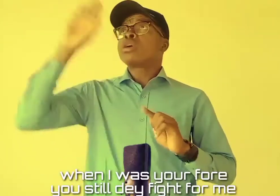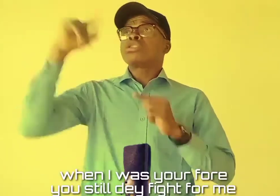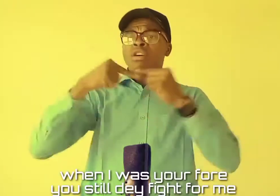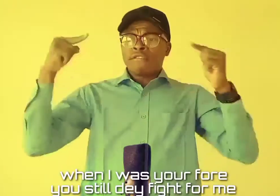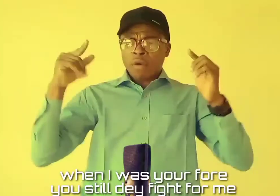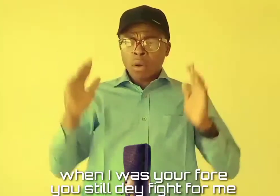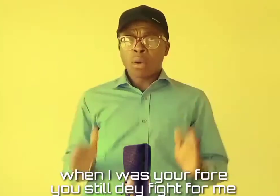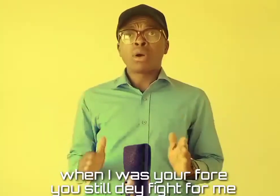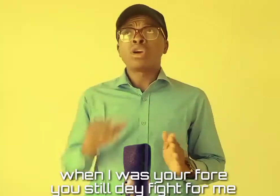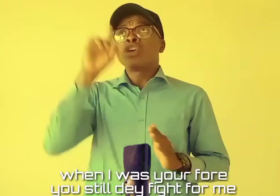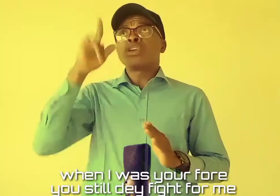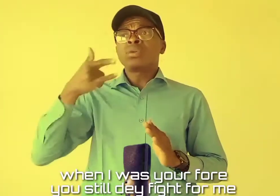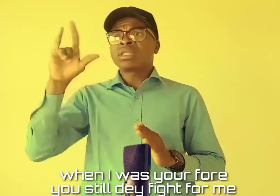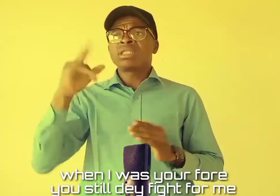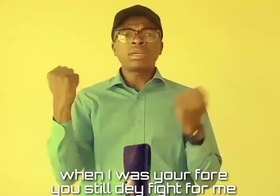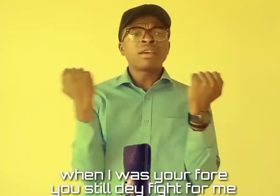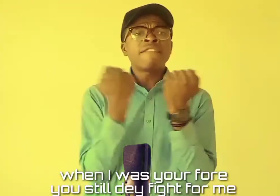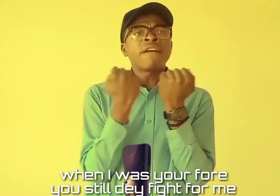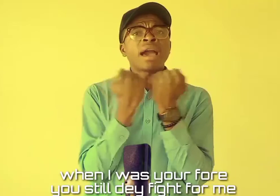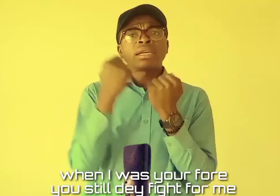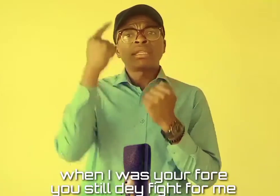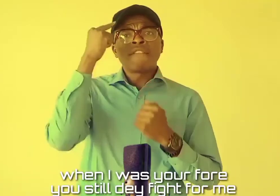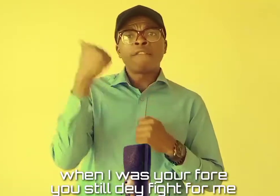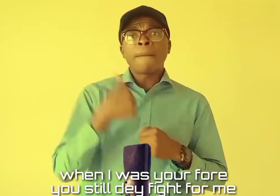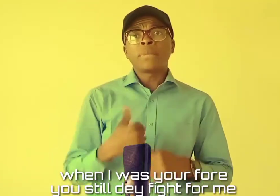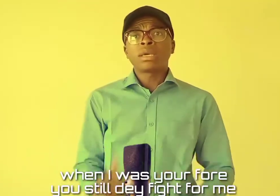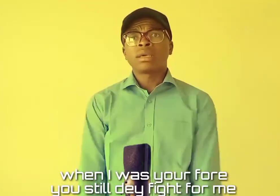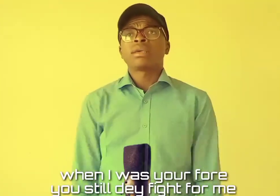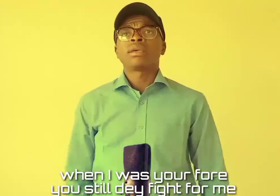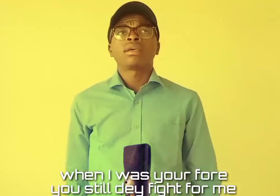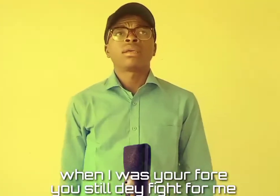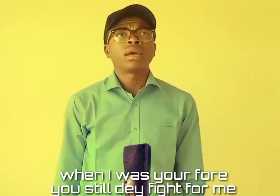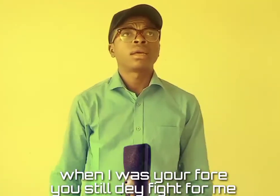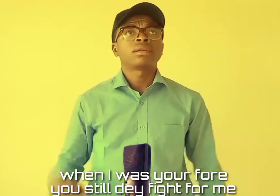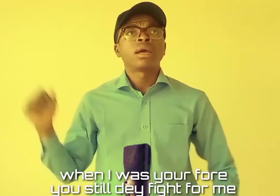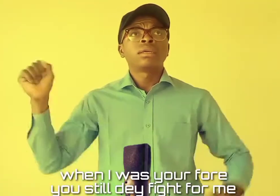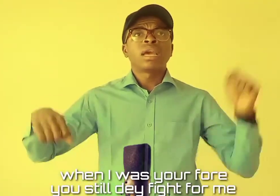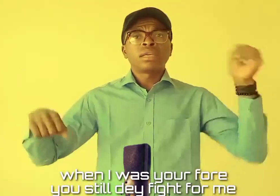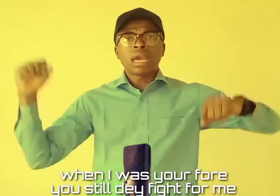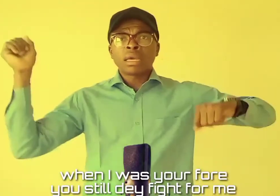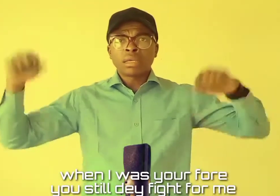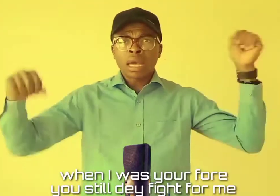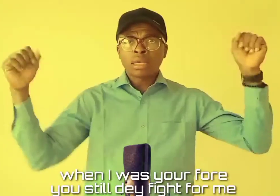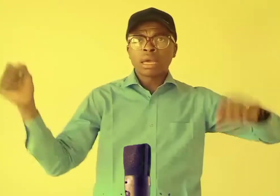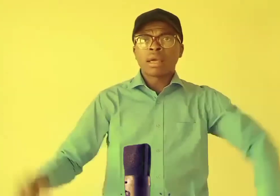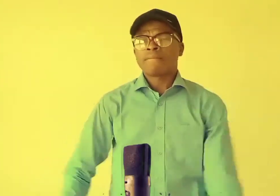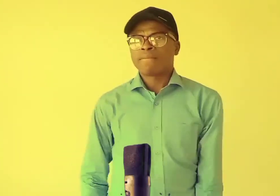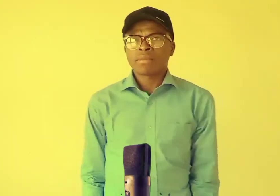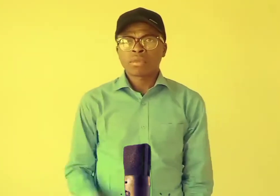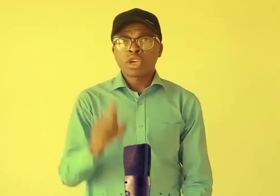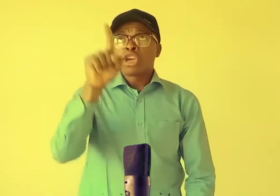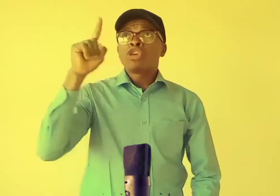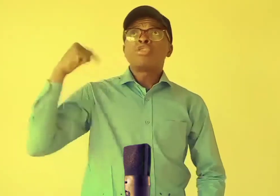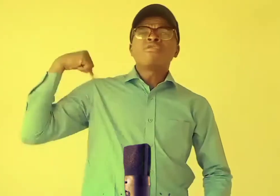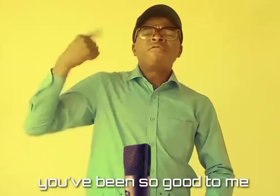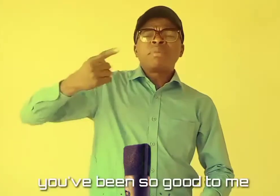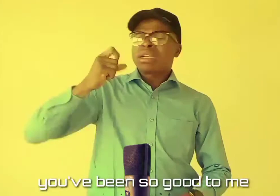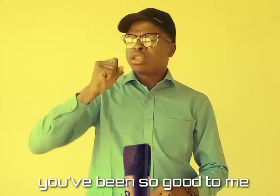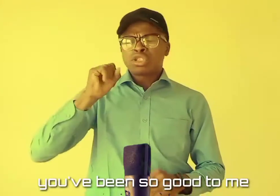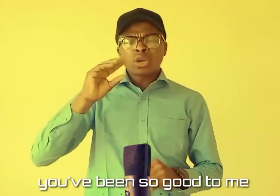You fall, you steal the fate from me. Yeah, yeah. And you've been so,